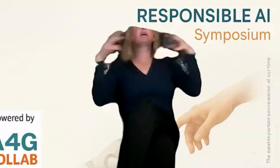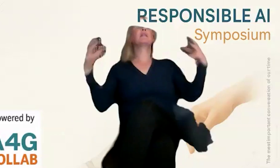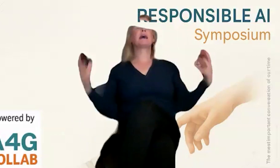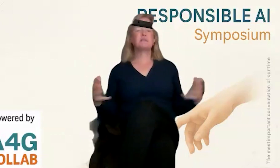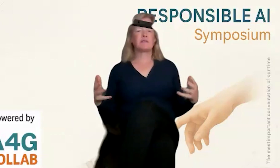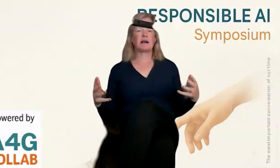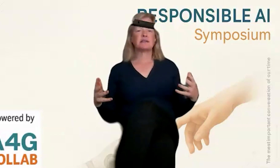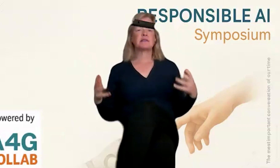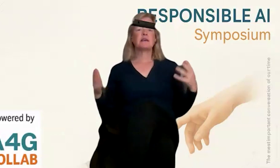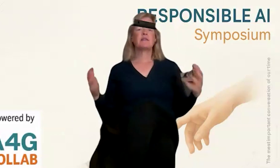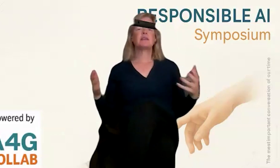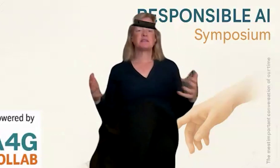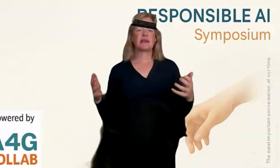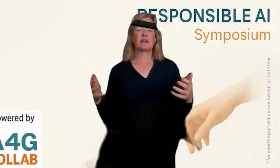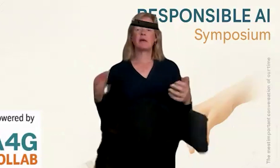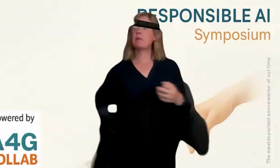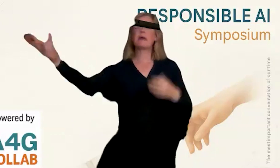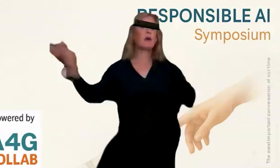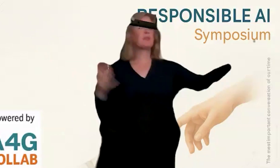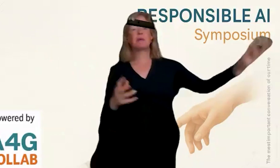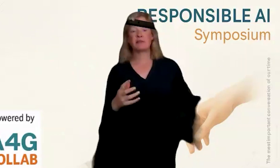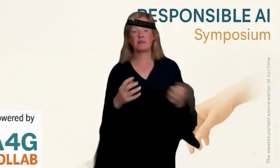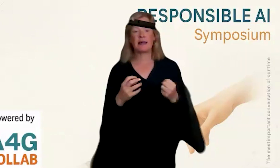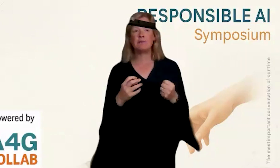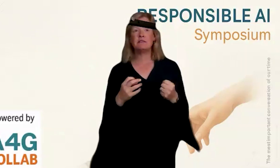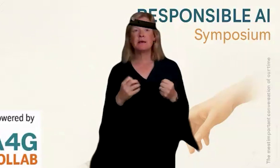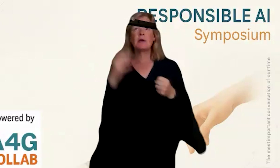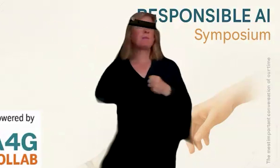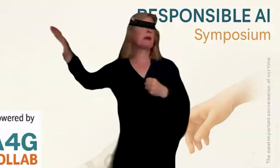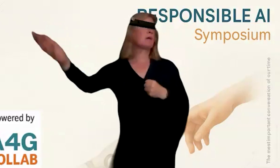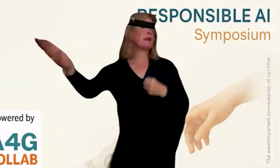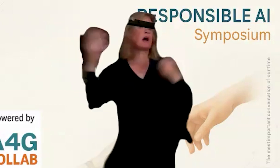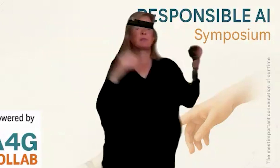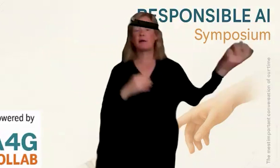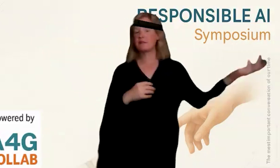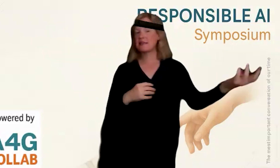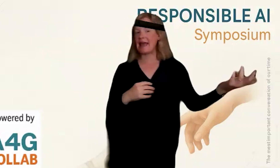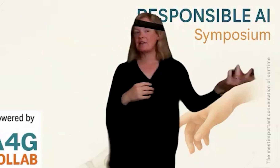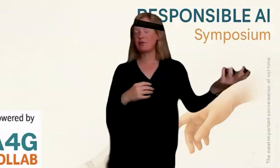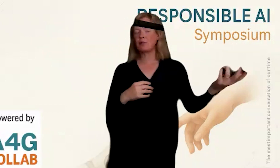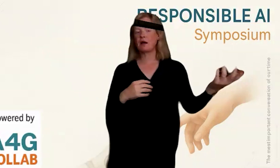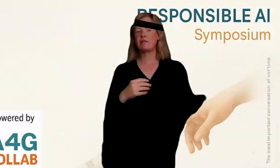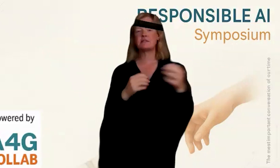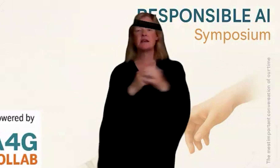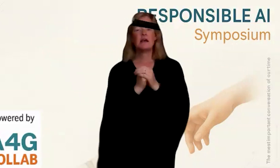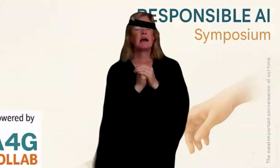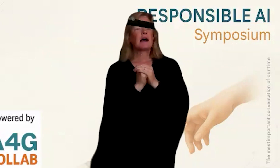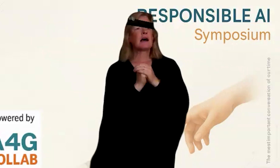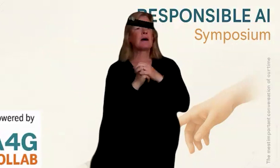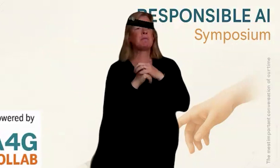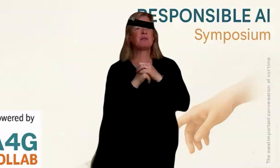How do we collectivize this data that may be held in many different labs? It may be held by nonprofits and